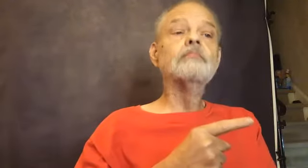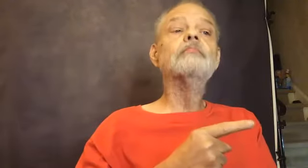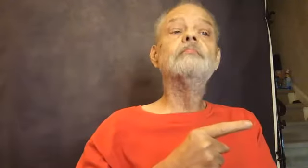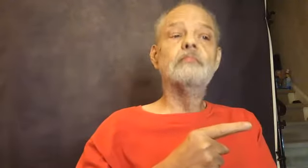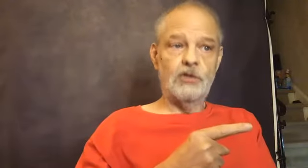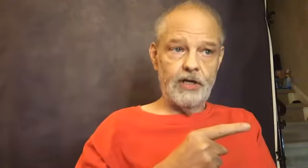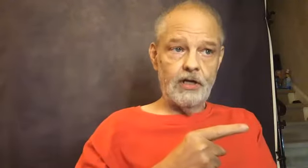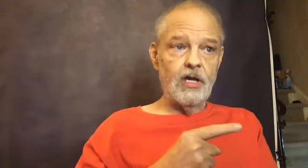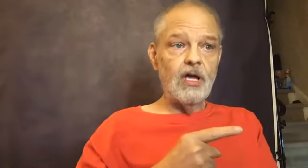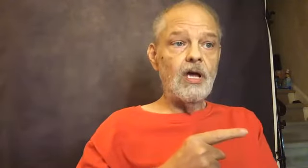Okay.